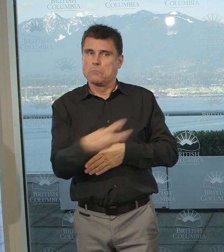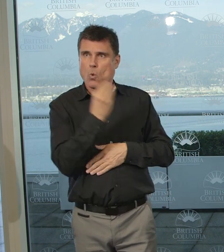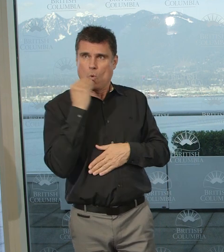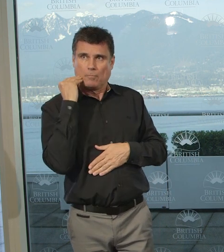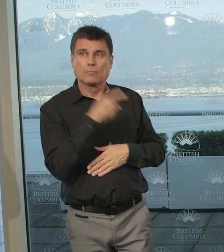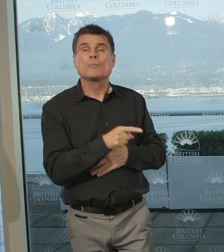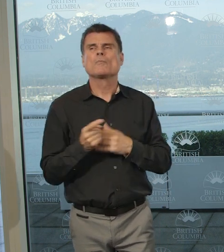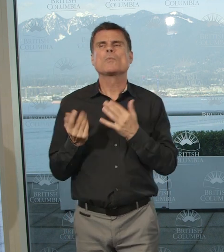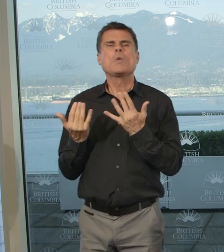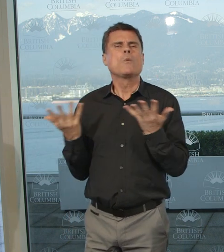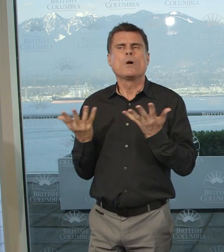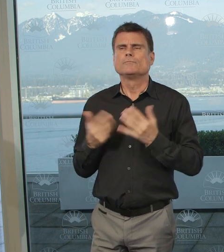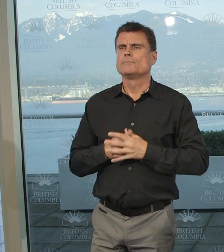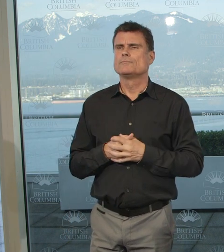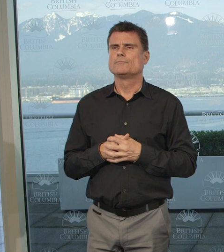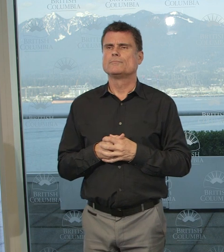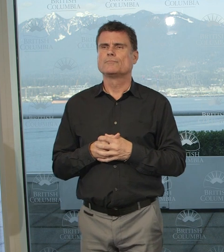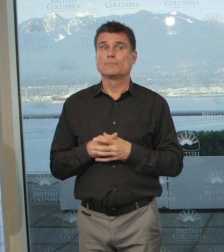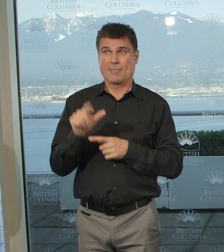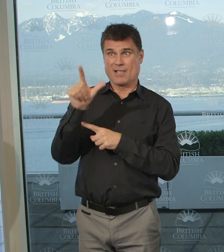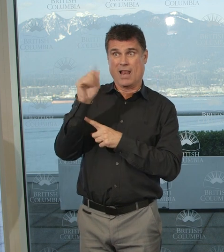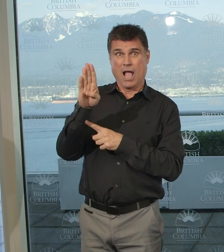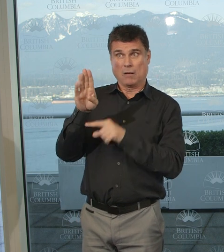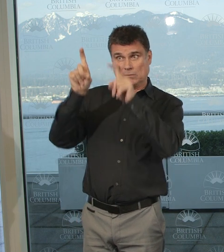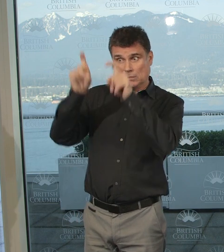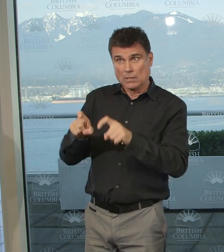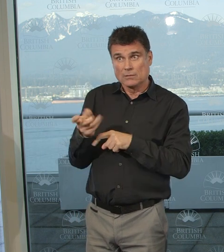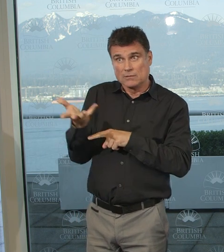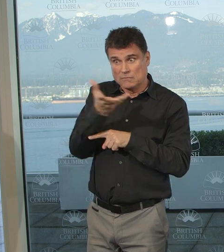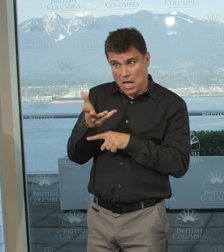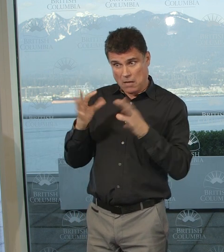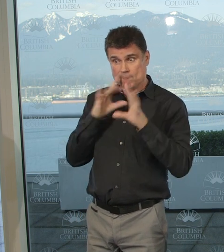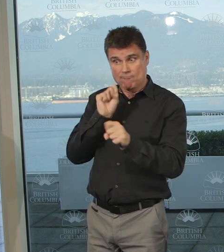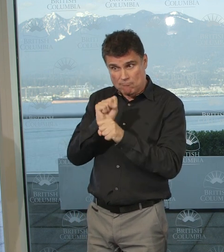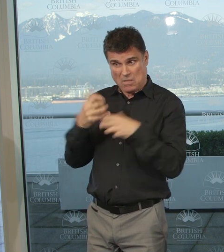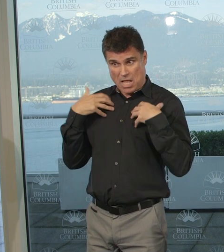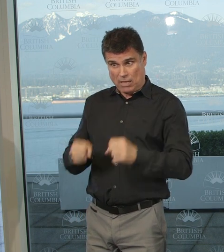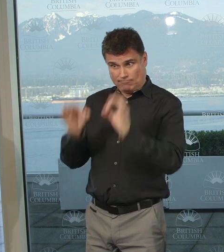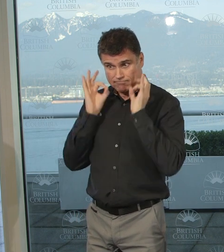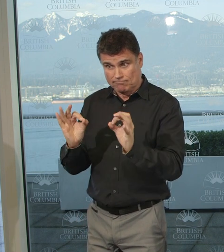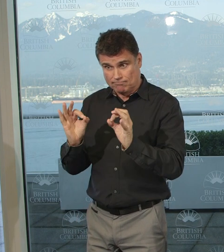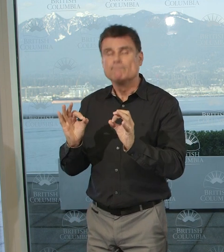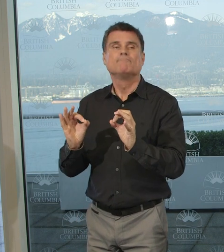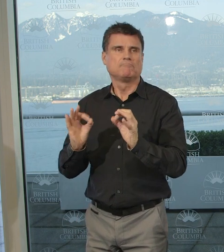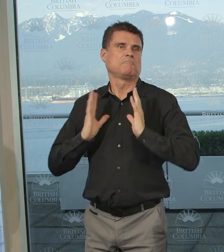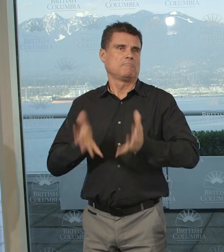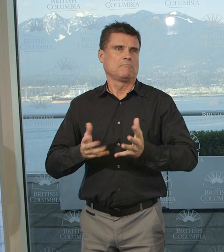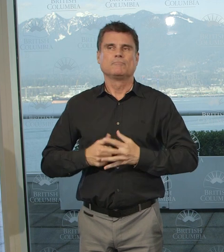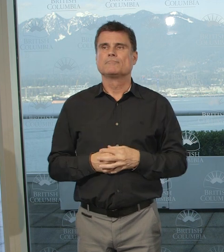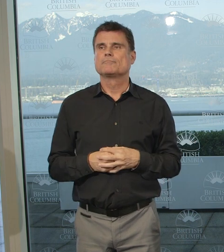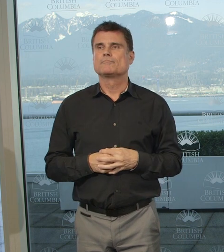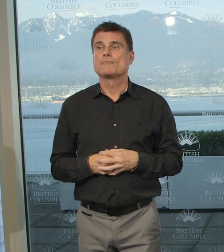clearance with laboratory testing. So a good number of our cases, particularly in Vancouver Coastal Health,